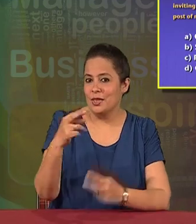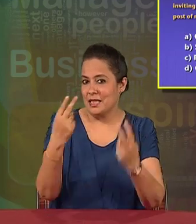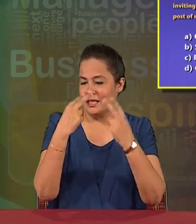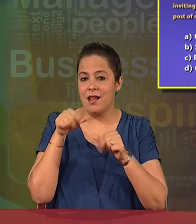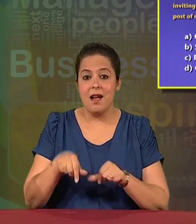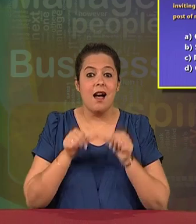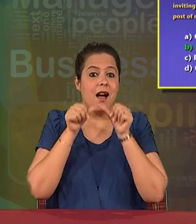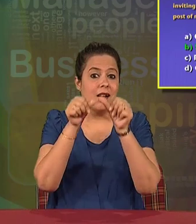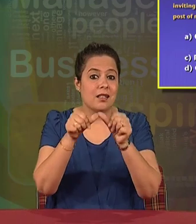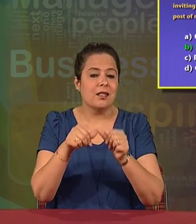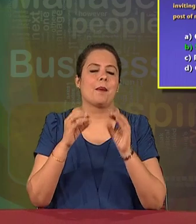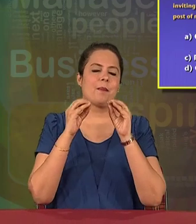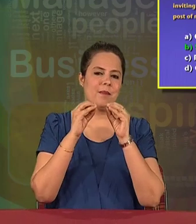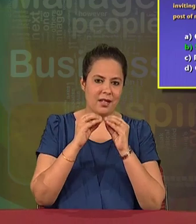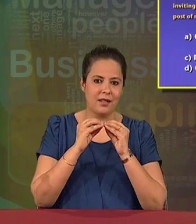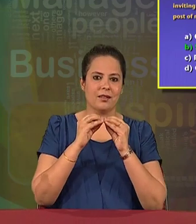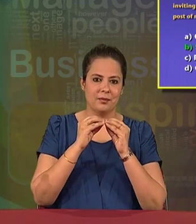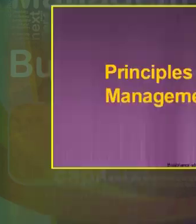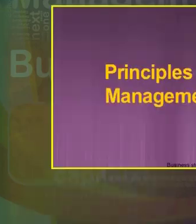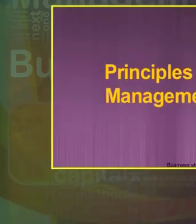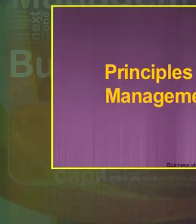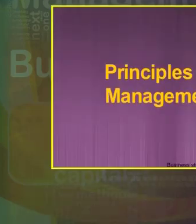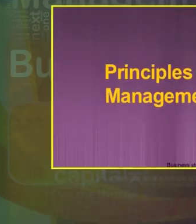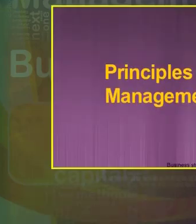answer is B. Staffing.